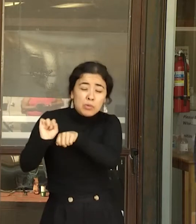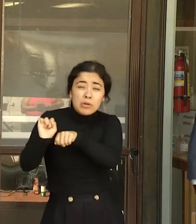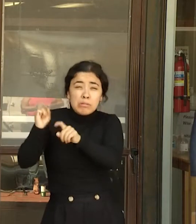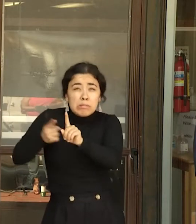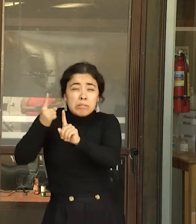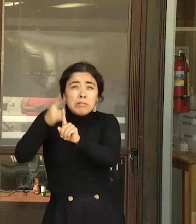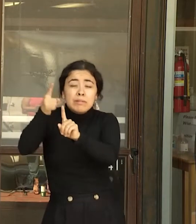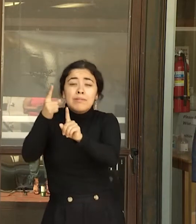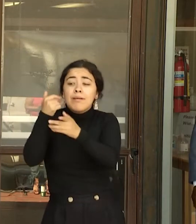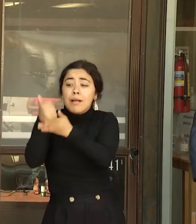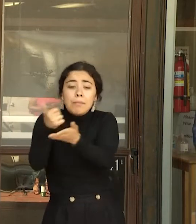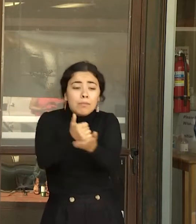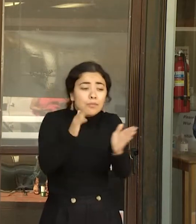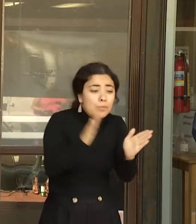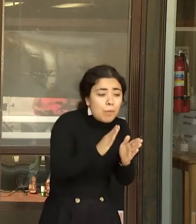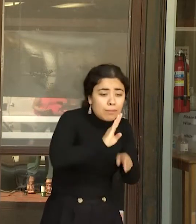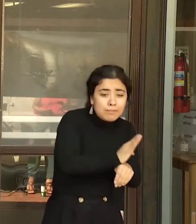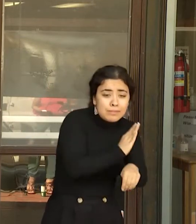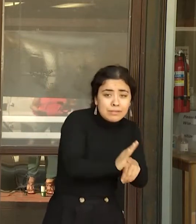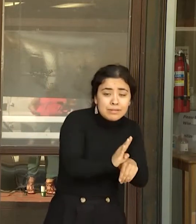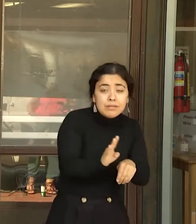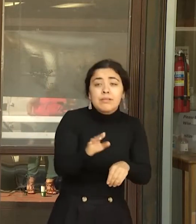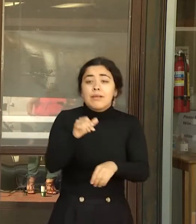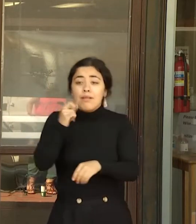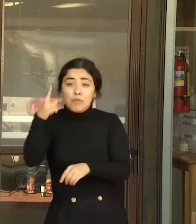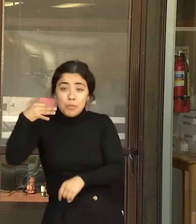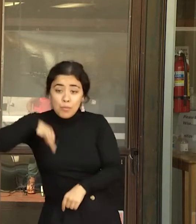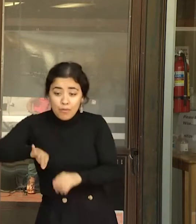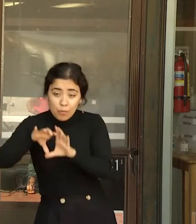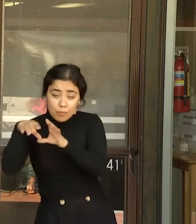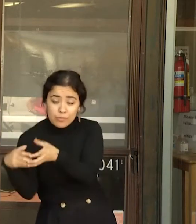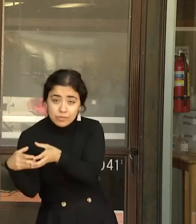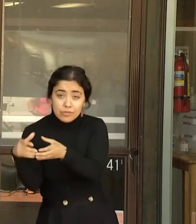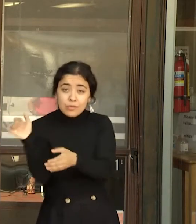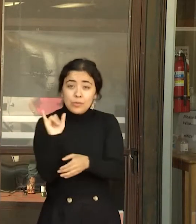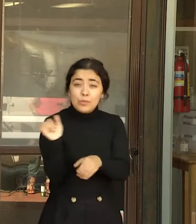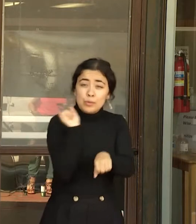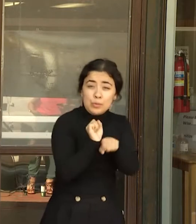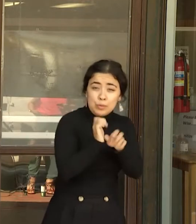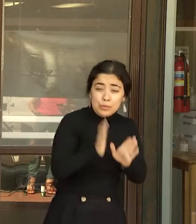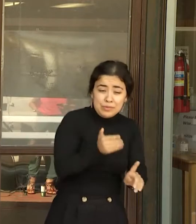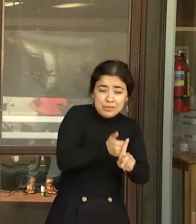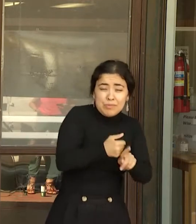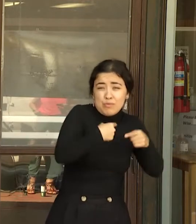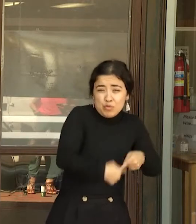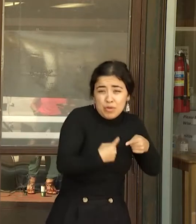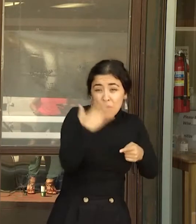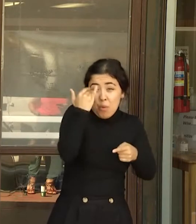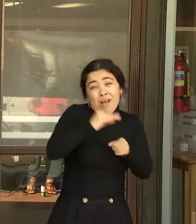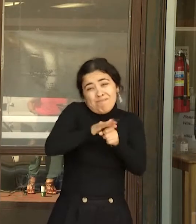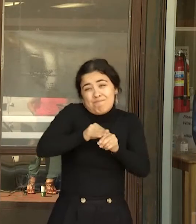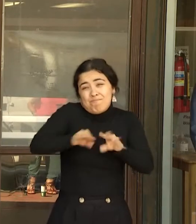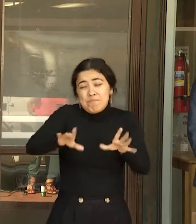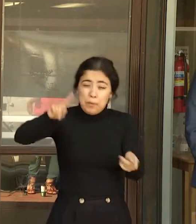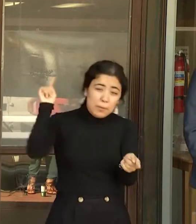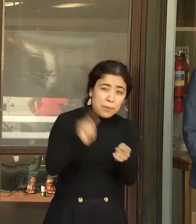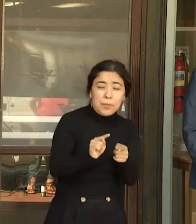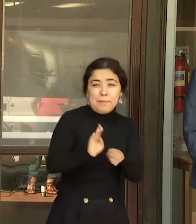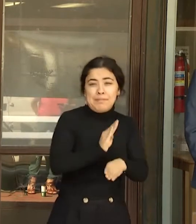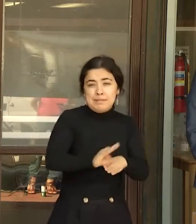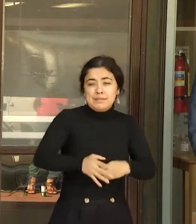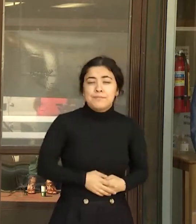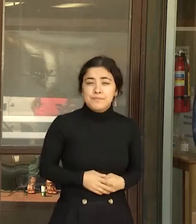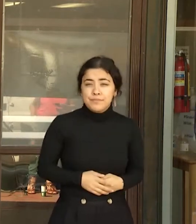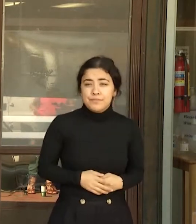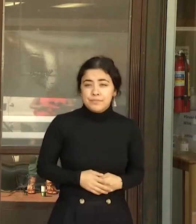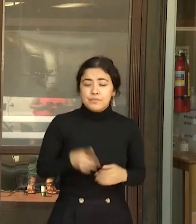small businesses, not-for-profits, and gig workers struggling due to the pandemic. We launched a